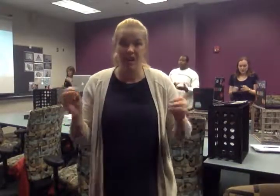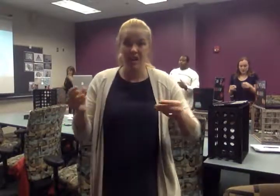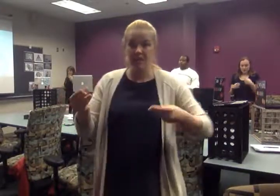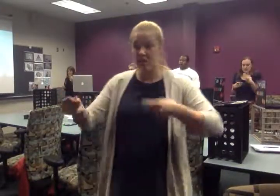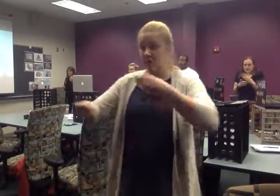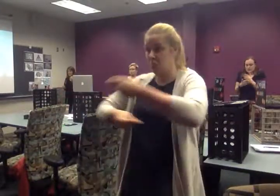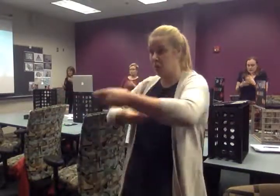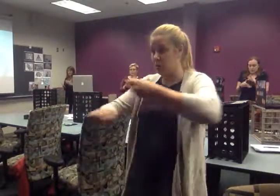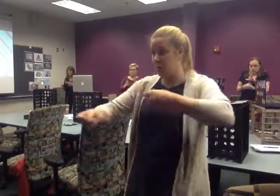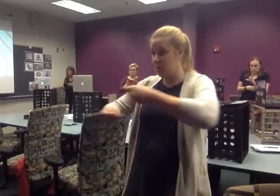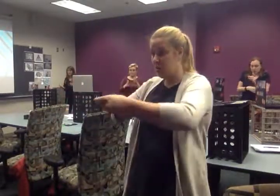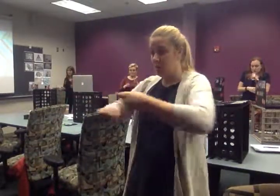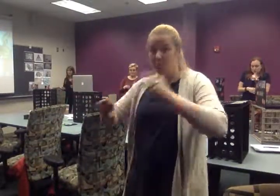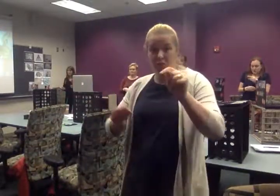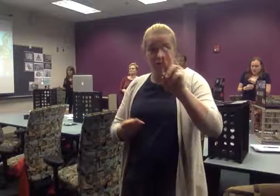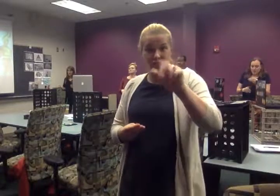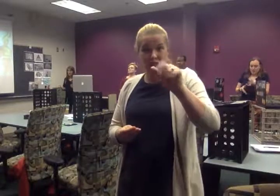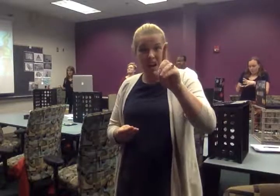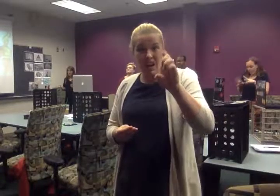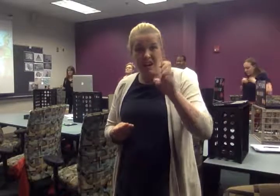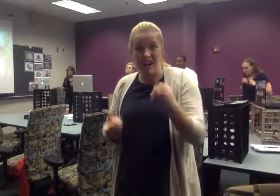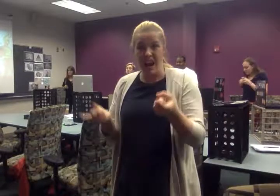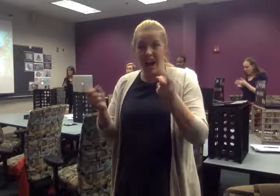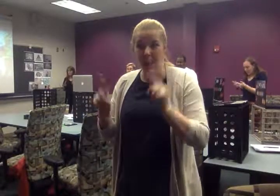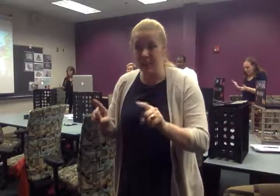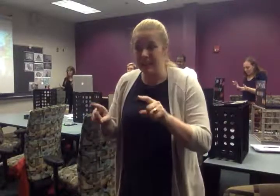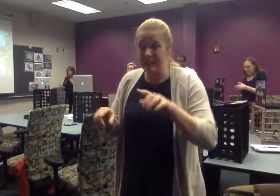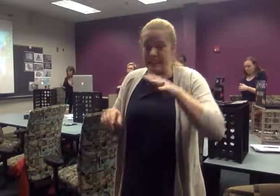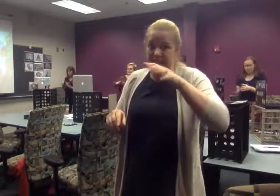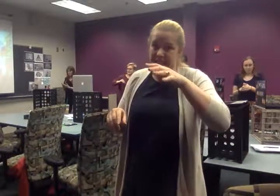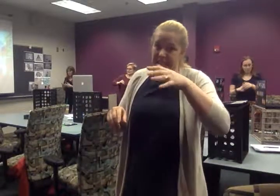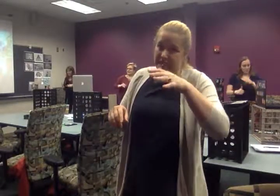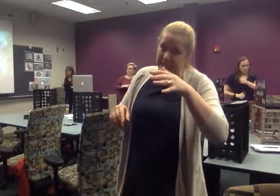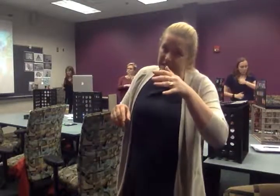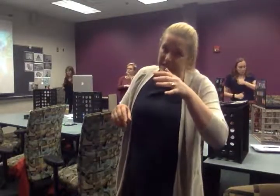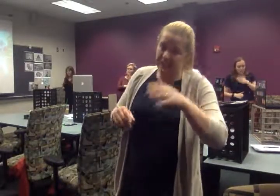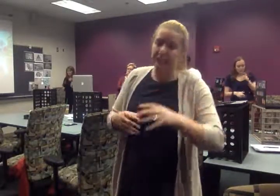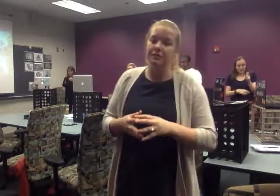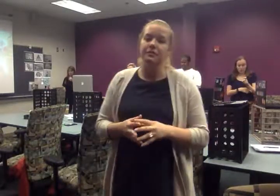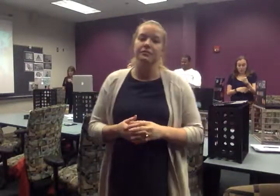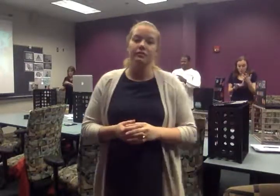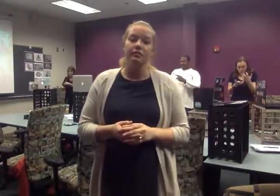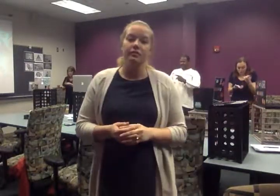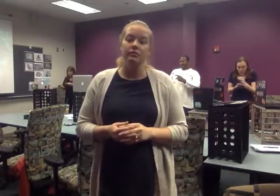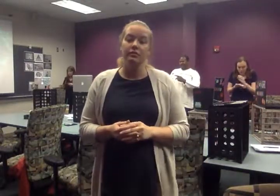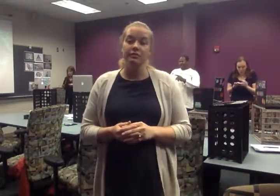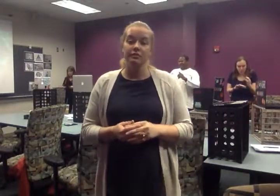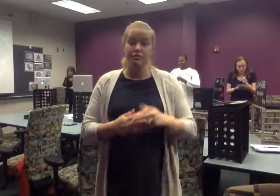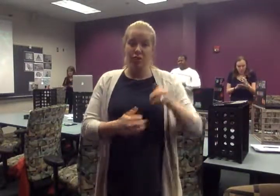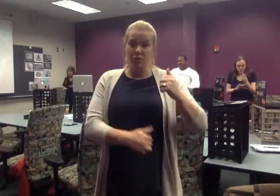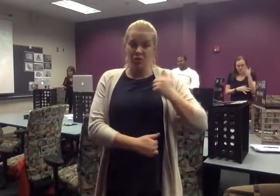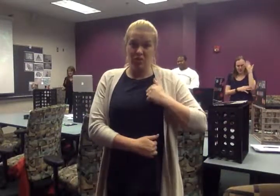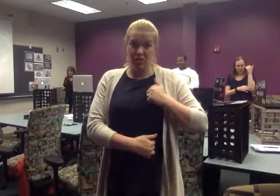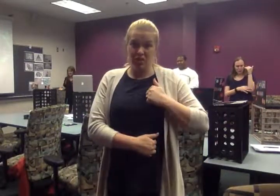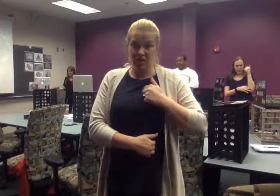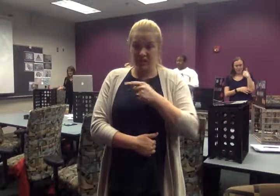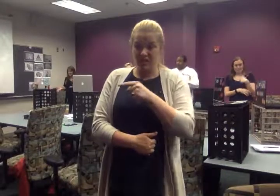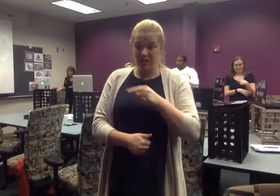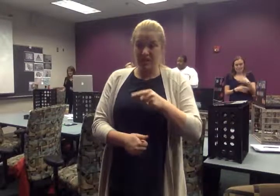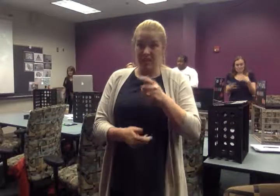trust-based credit arrangement. And soldiers aren't known for accepting credit as payment either because, soldiers are keenly aware that they might die soon. So according